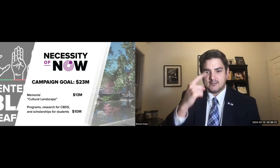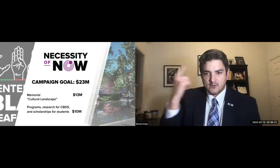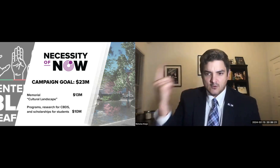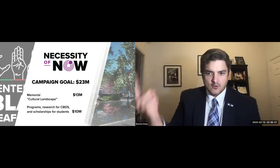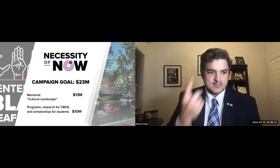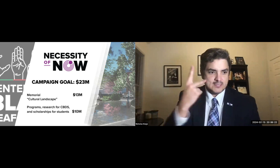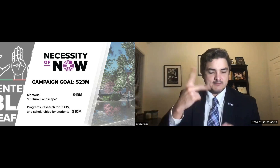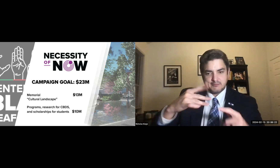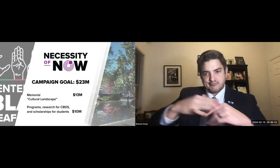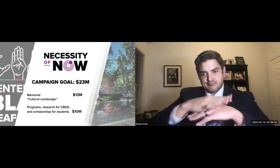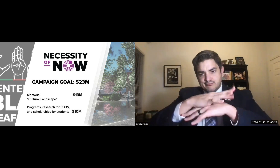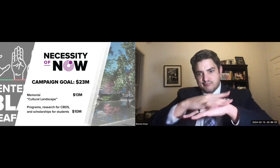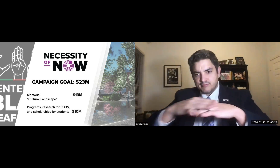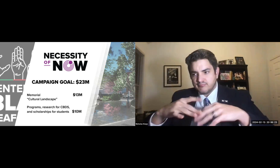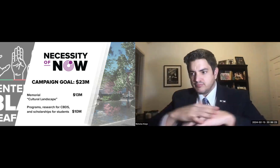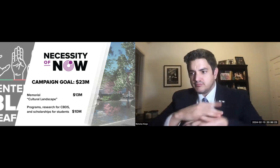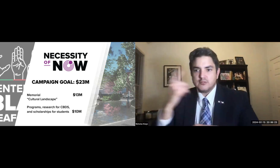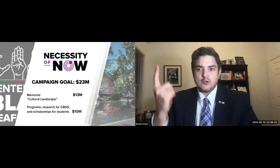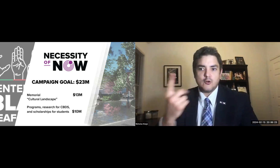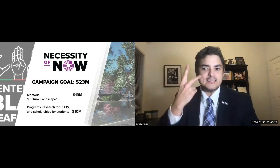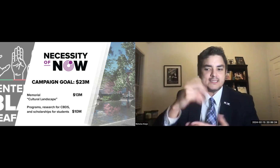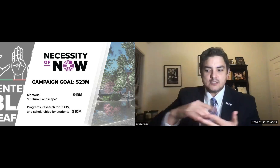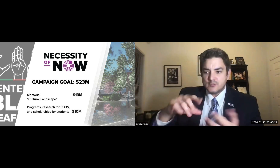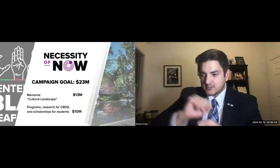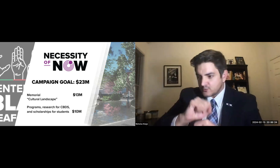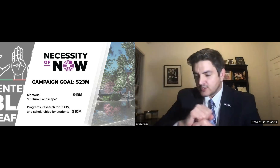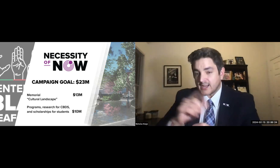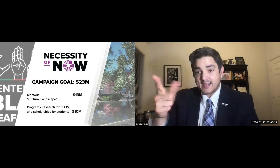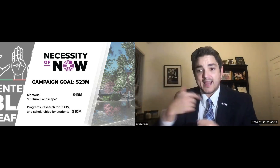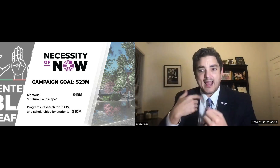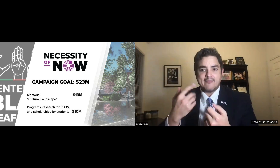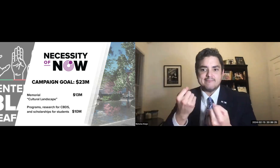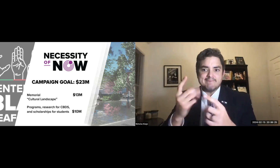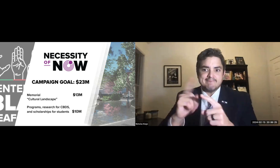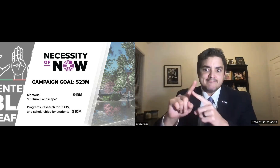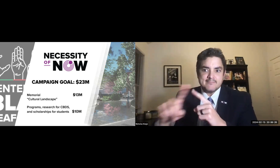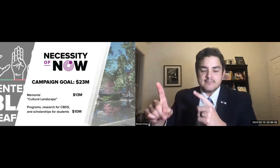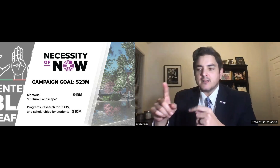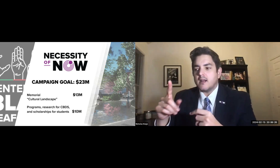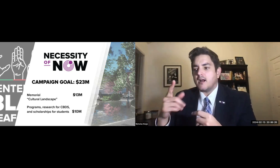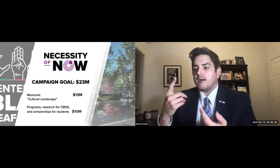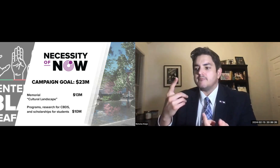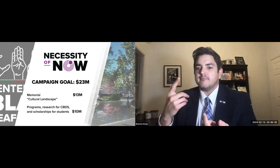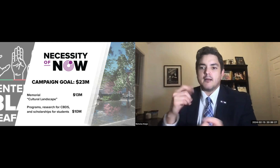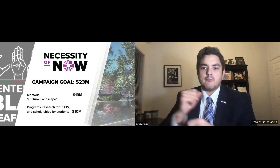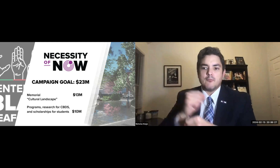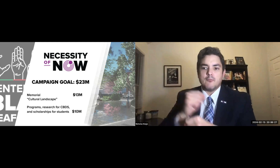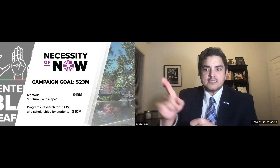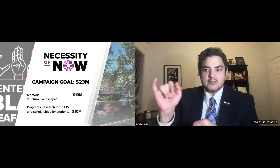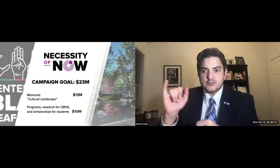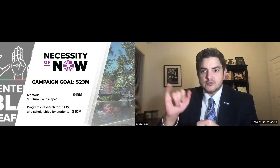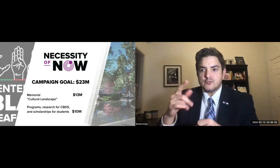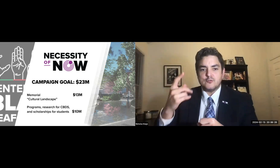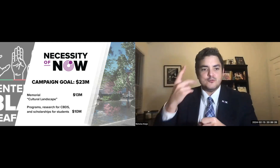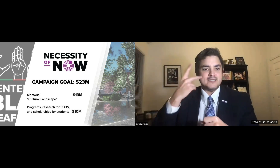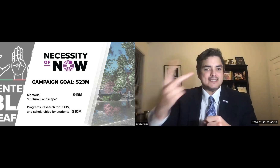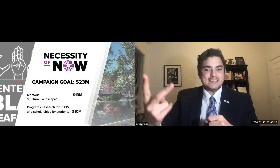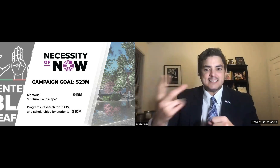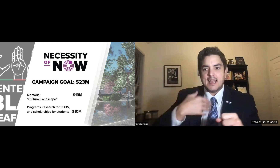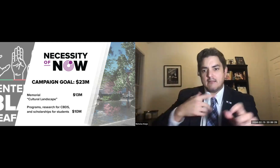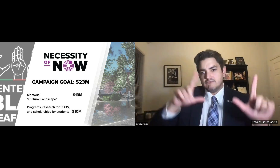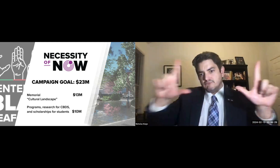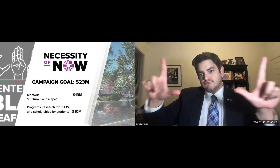will receive a warm welcome, even though they're busy. There's always something happening there. They're always working on several different